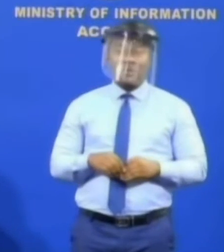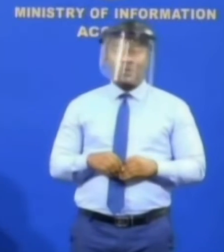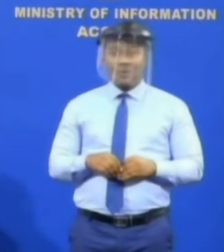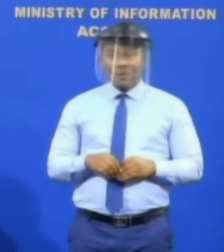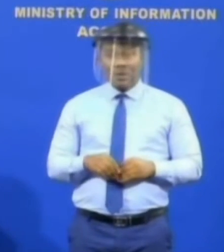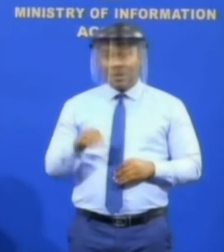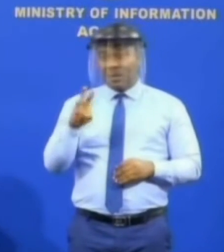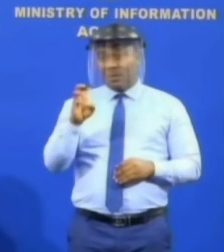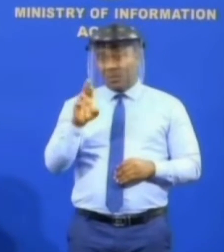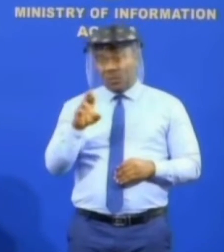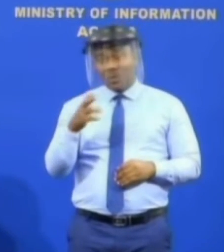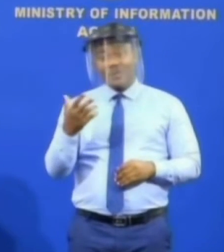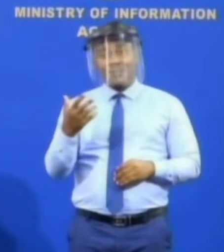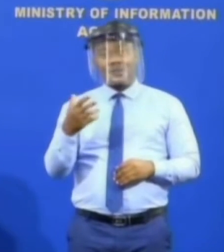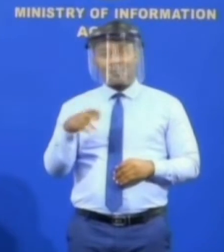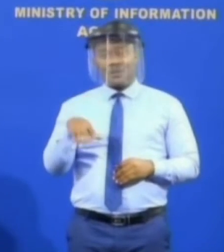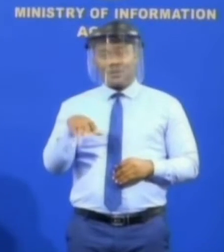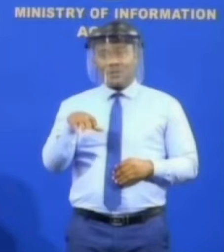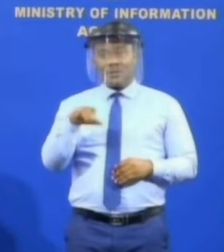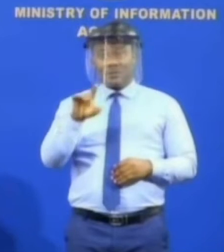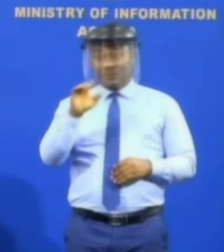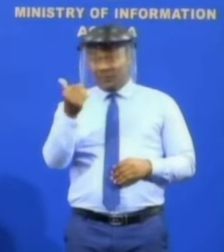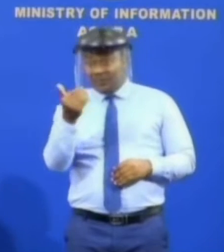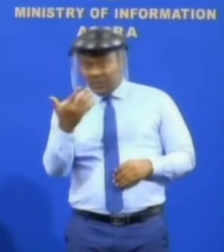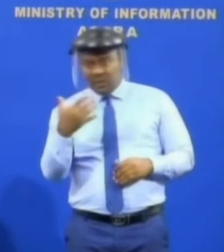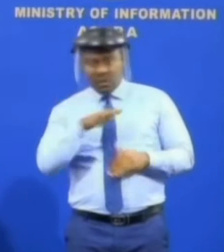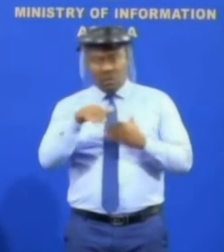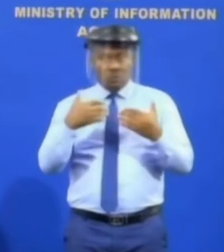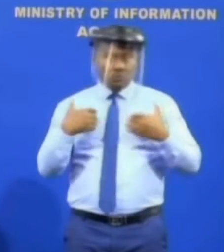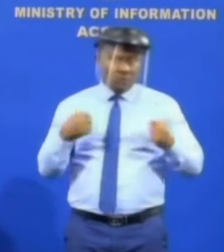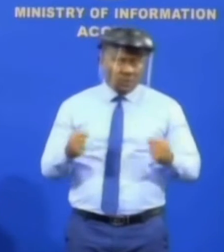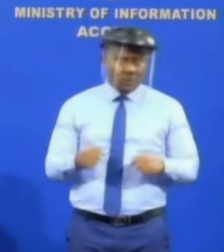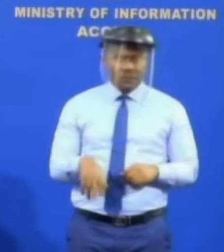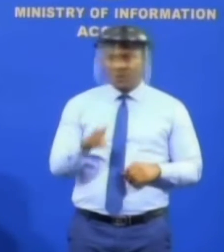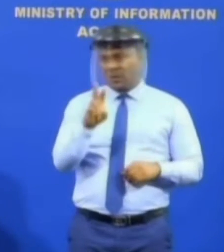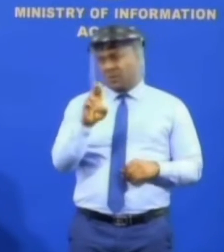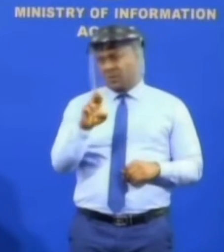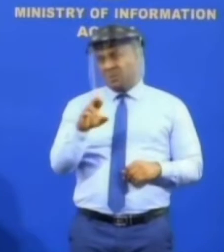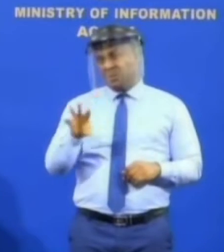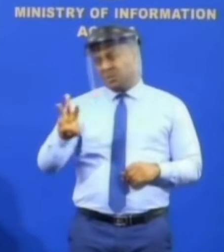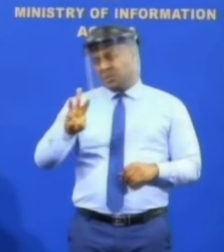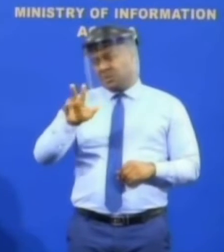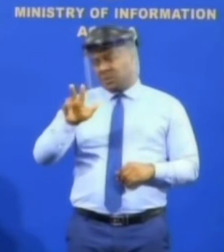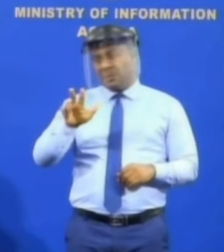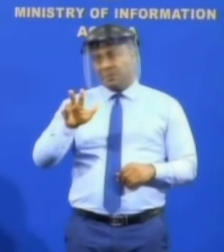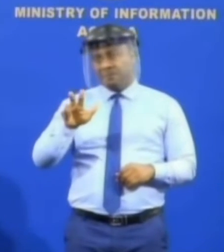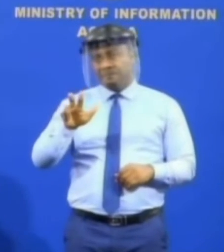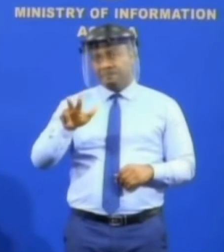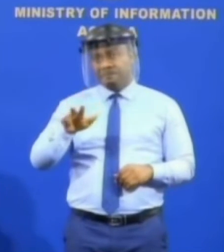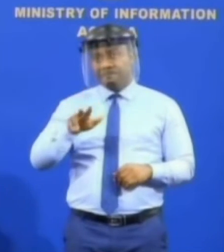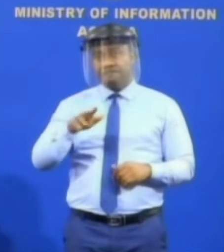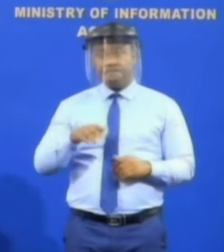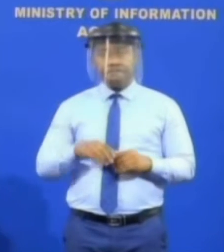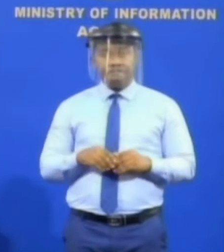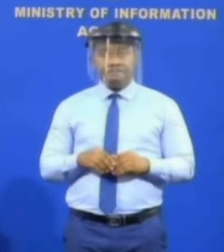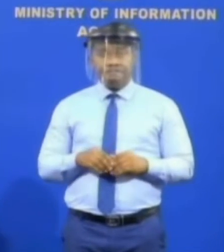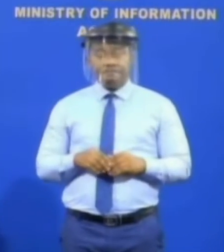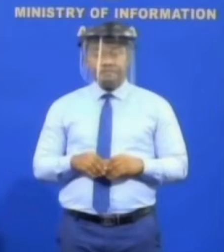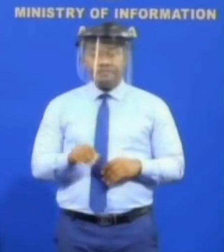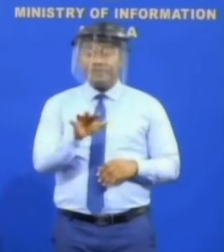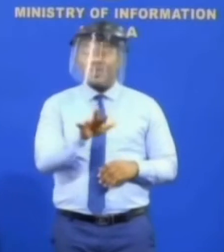have all recovered and back to work. Volta had 63, they had